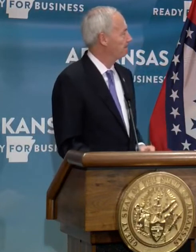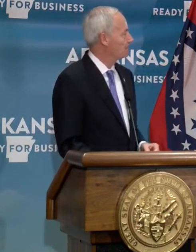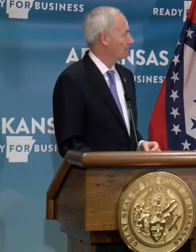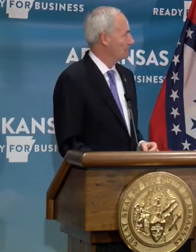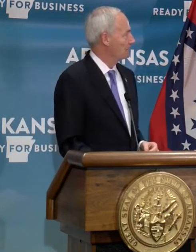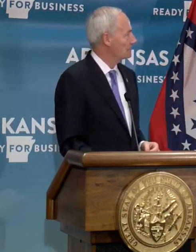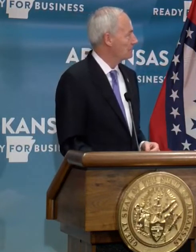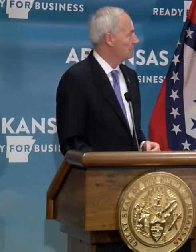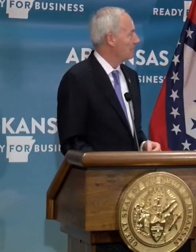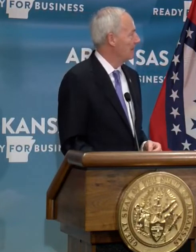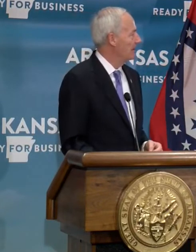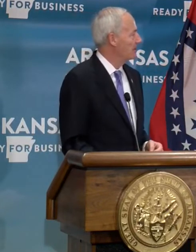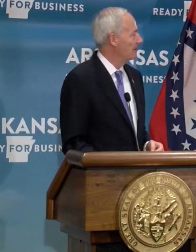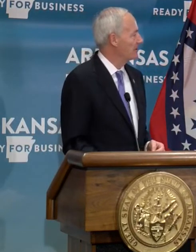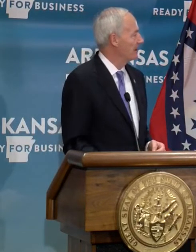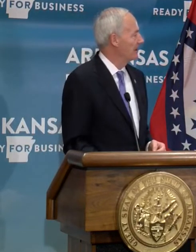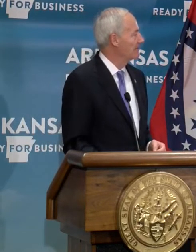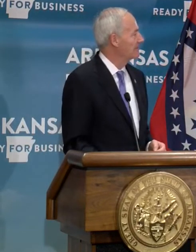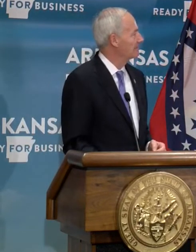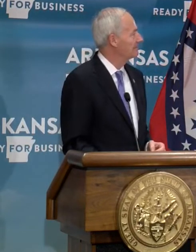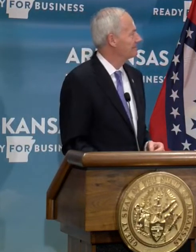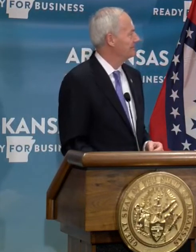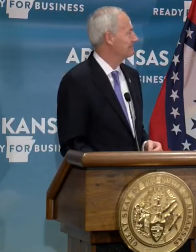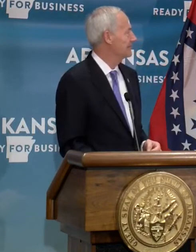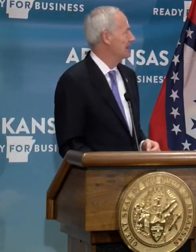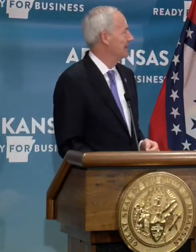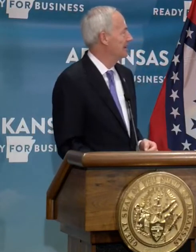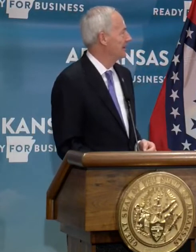then this is